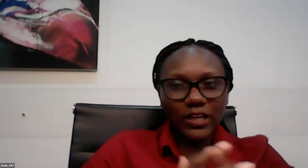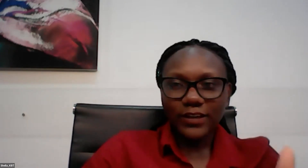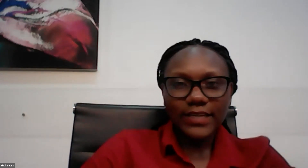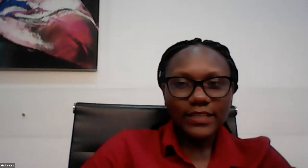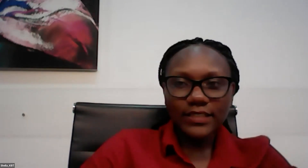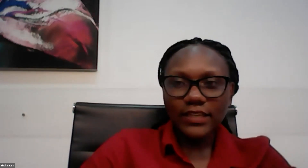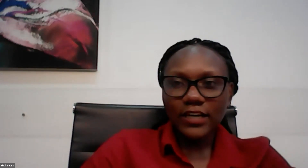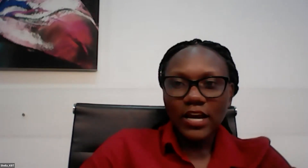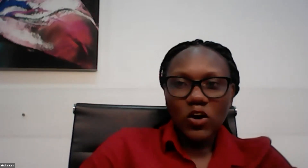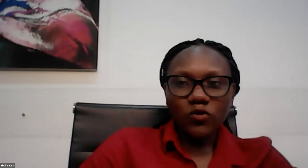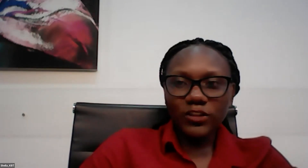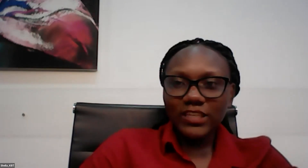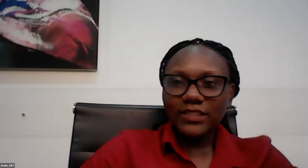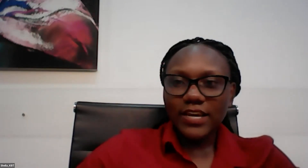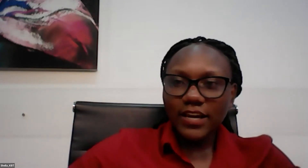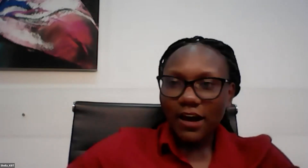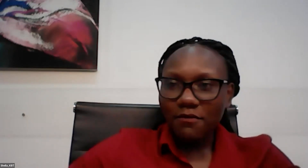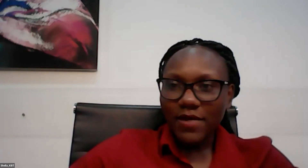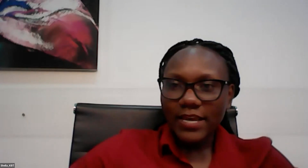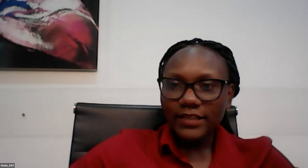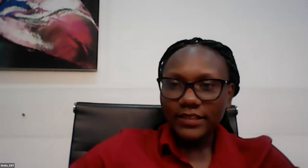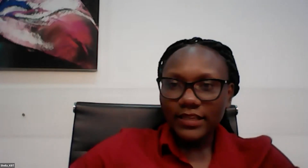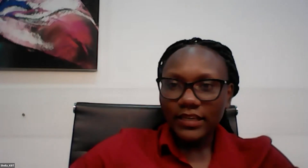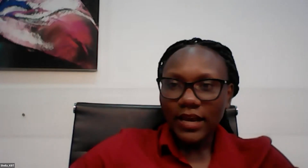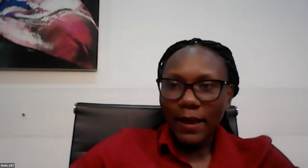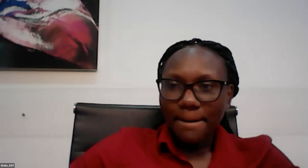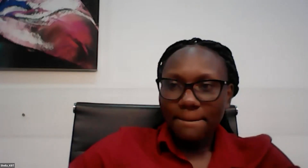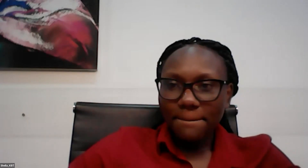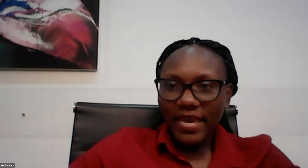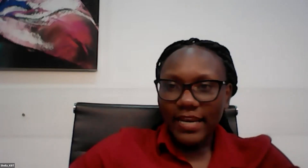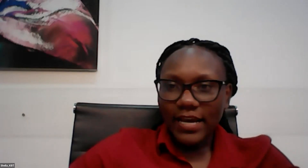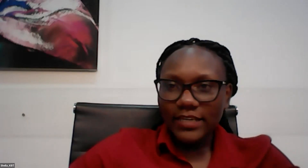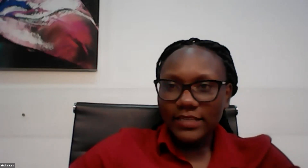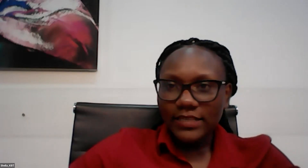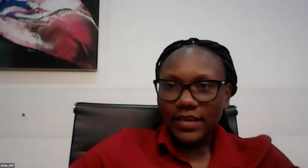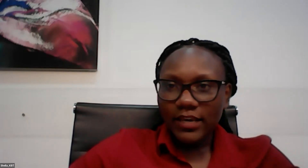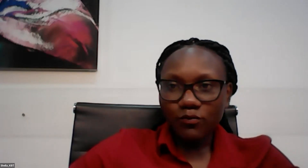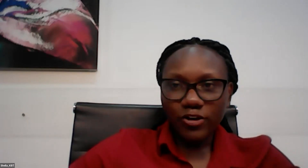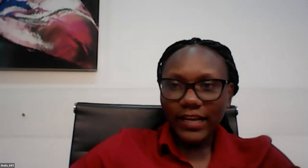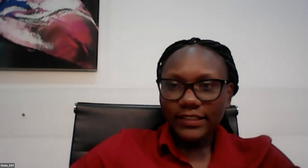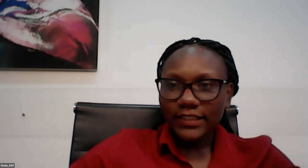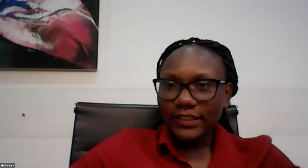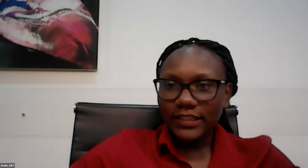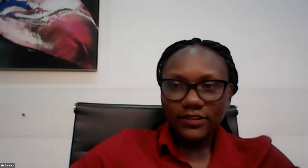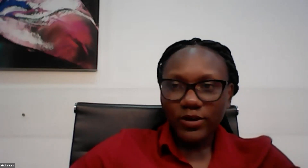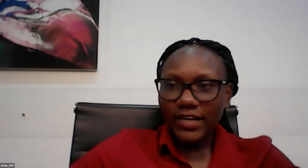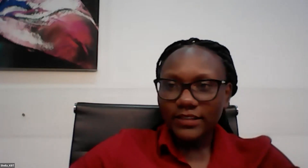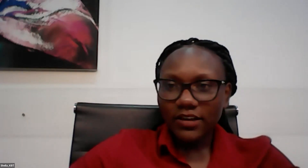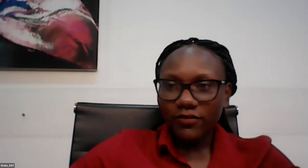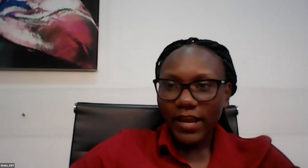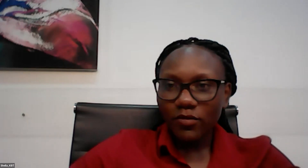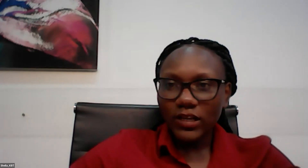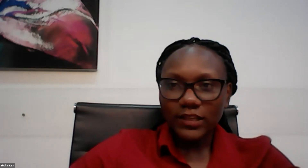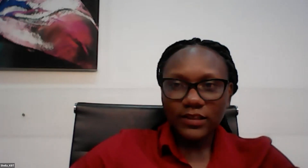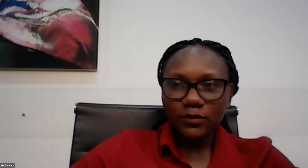Betty Willie, fantastic. Ruth is saying, amazing. Mena is saying, brilliant indeed. Serena is